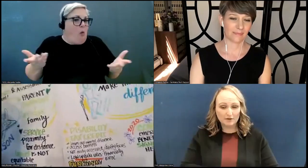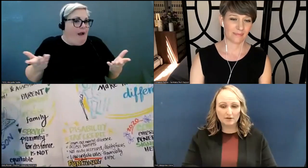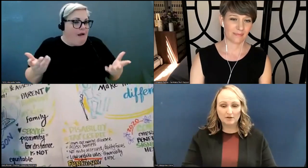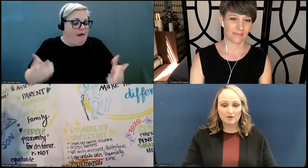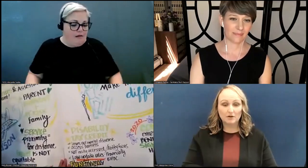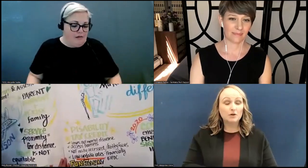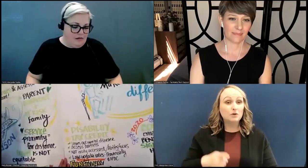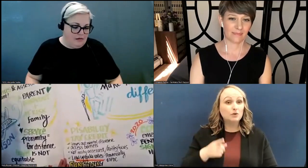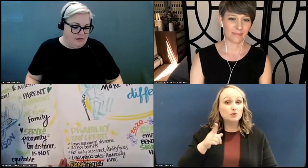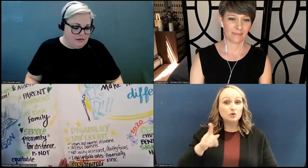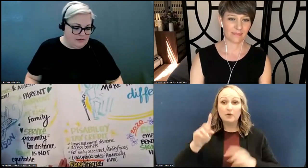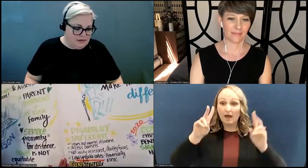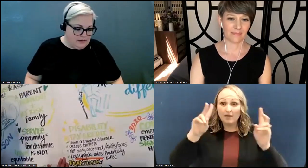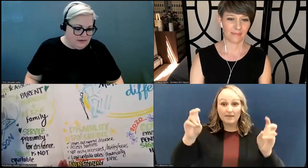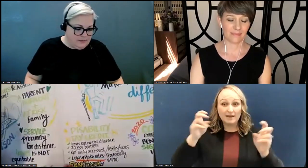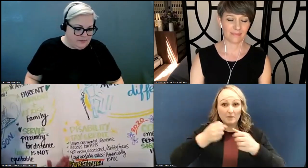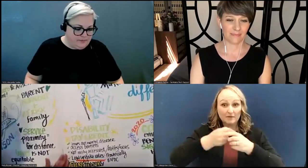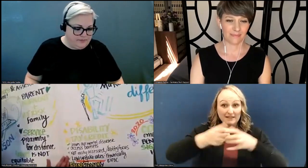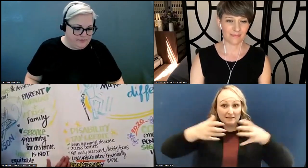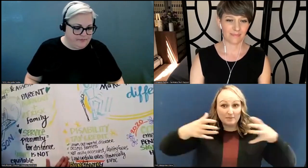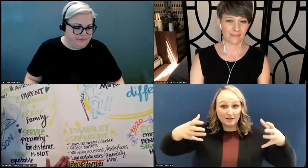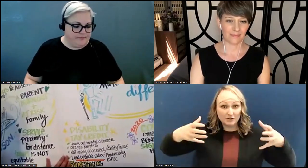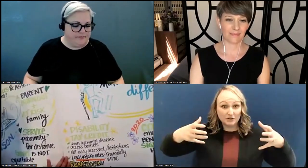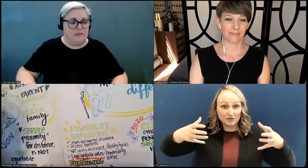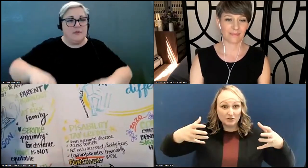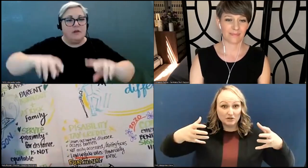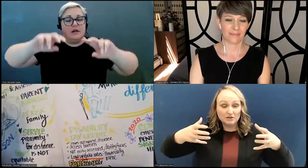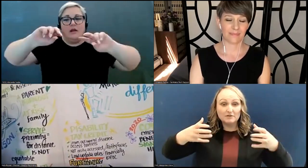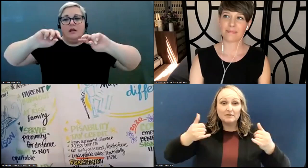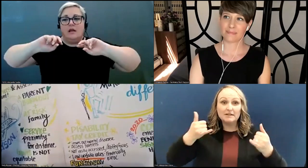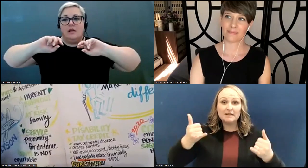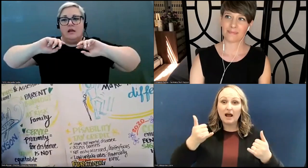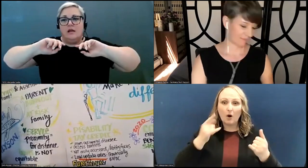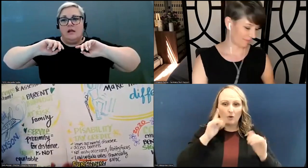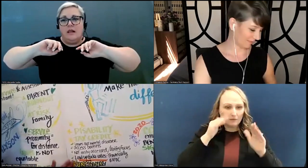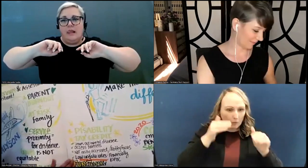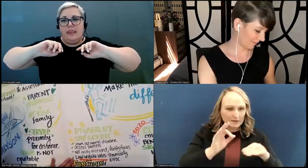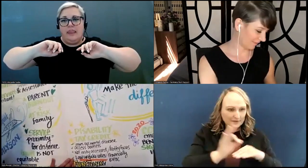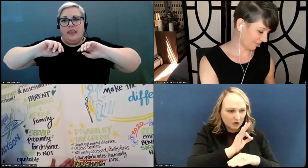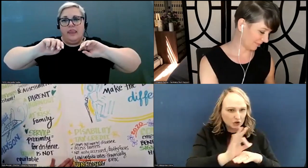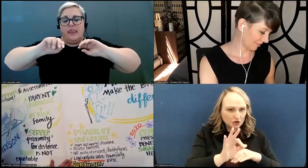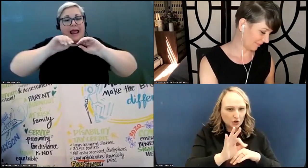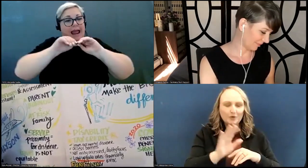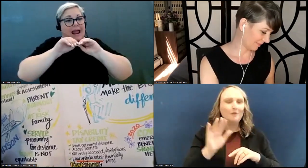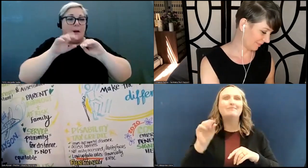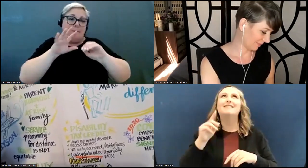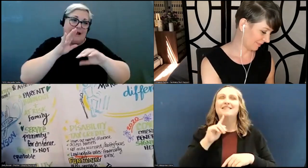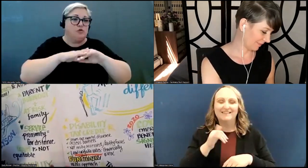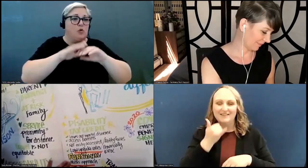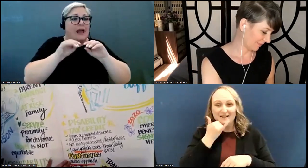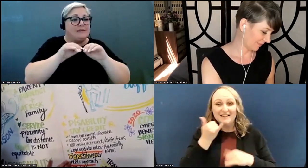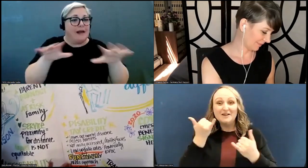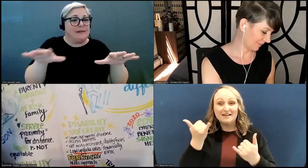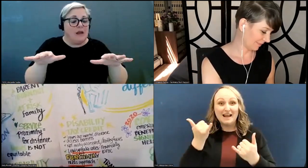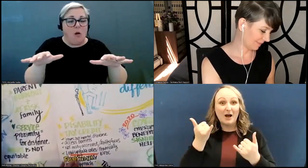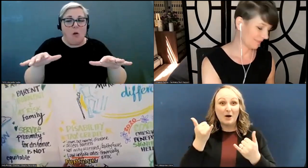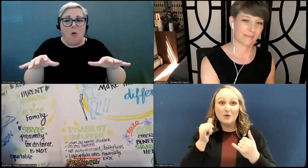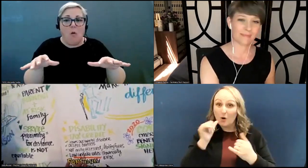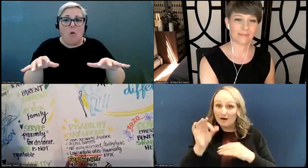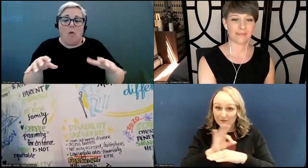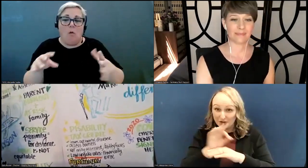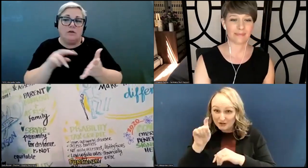of expansion is currently it's a functional needs approach, or we need to move towards a functional needs approach and not